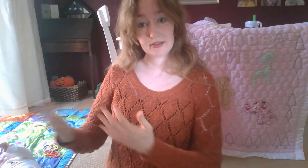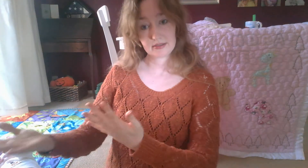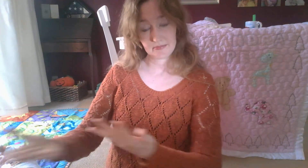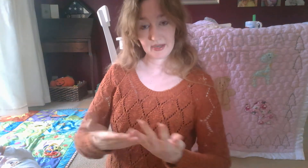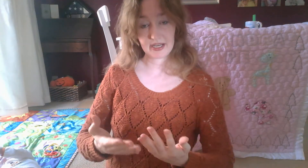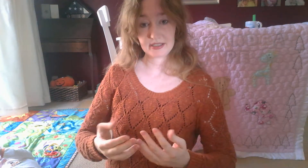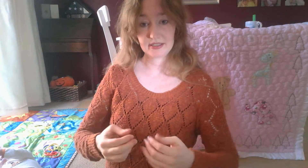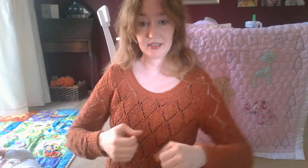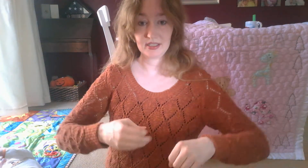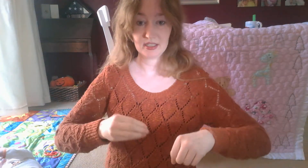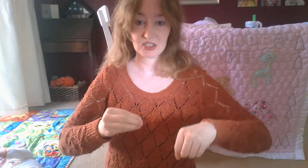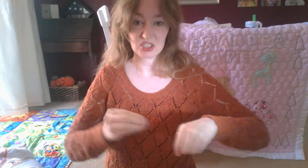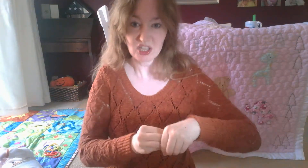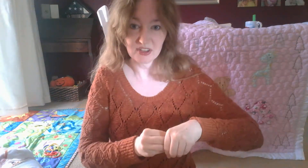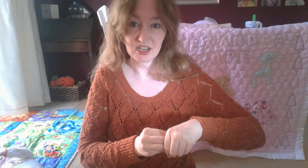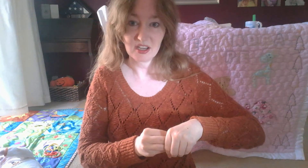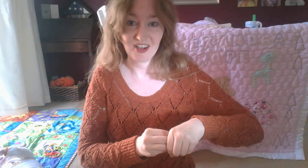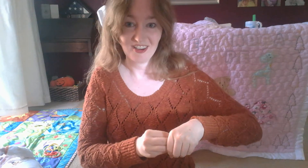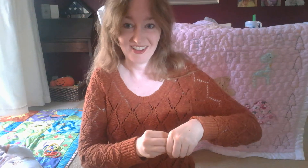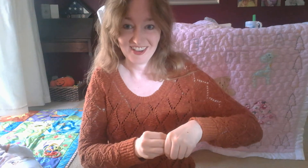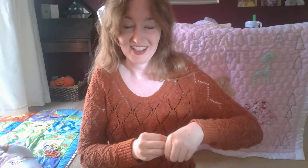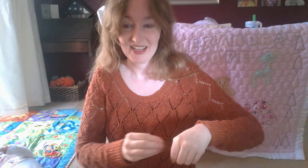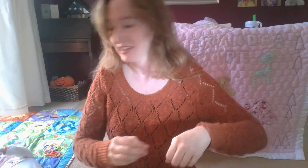Please pass the stuffing.